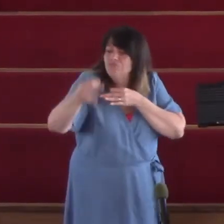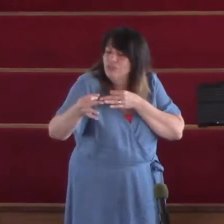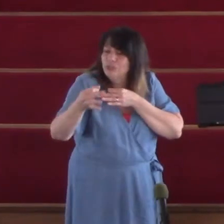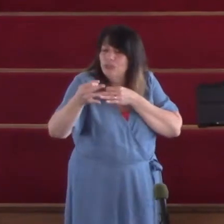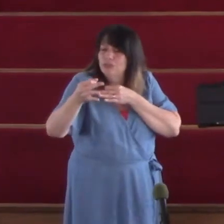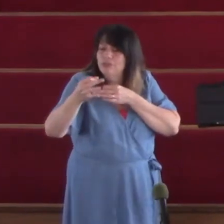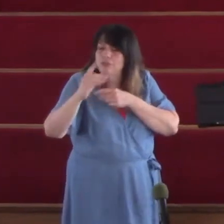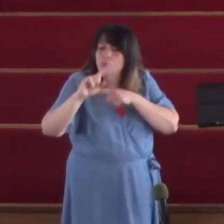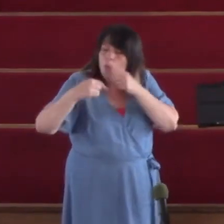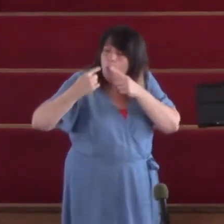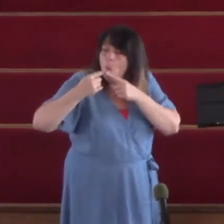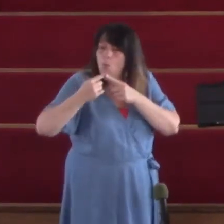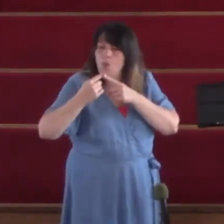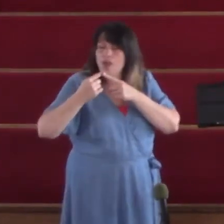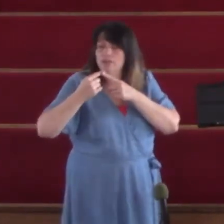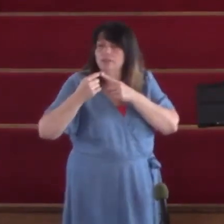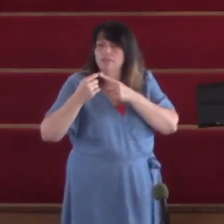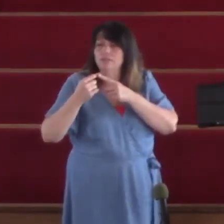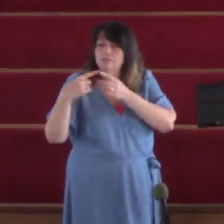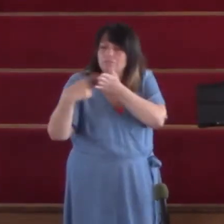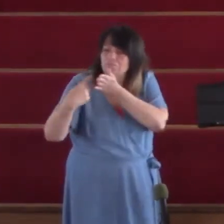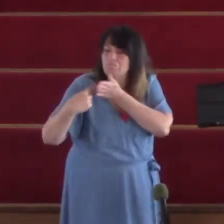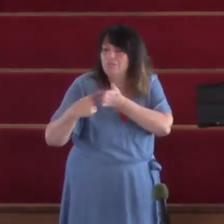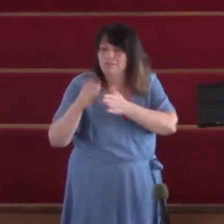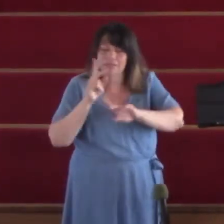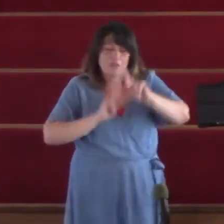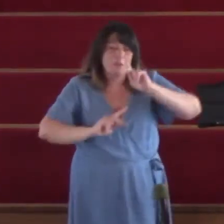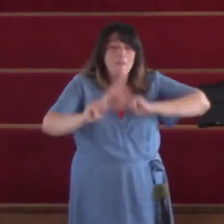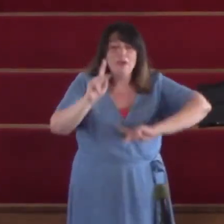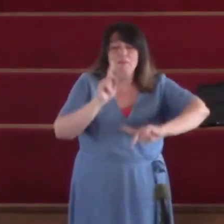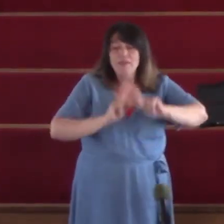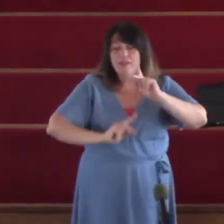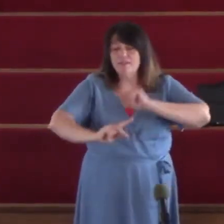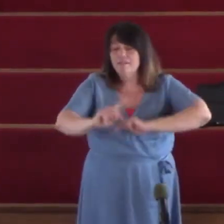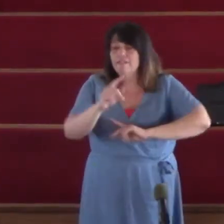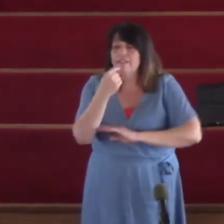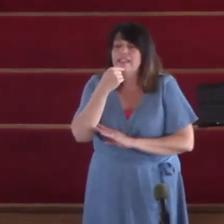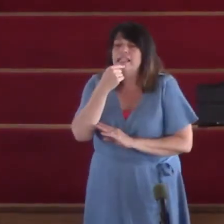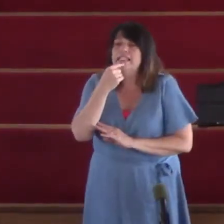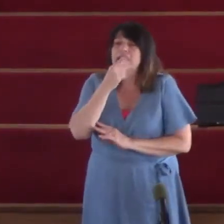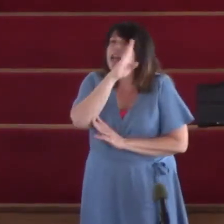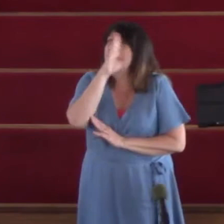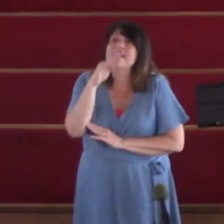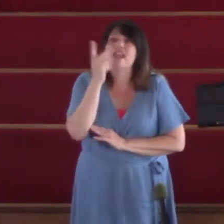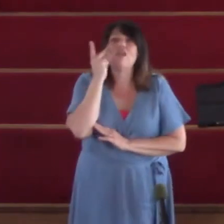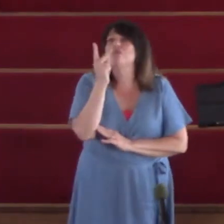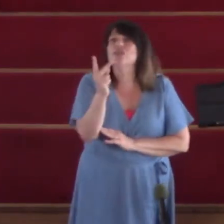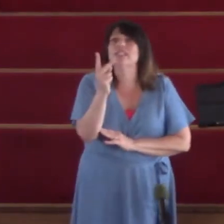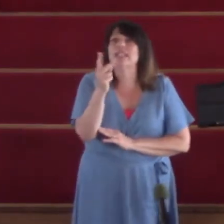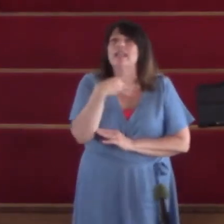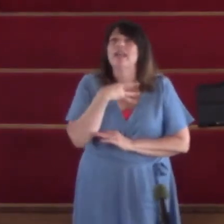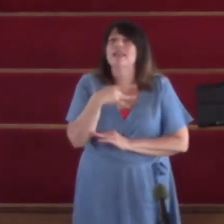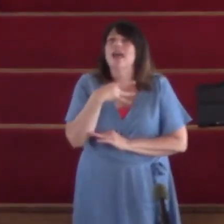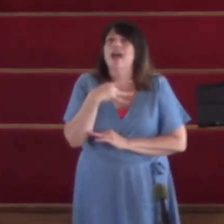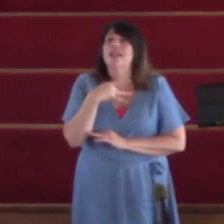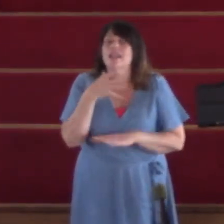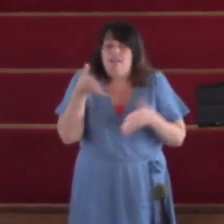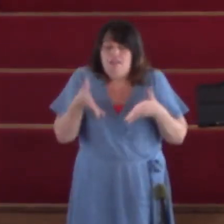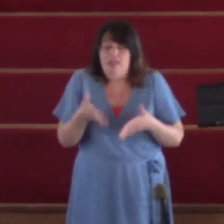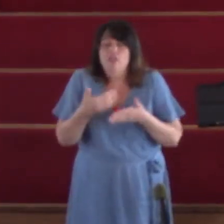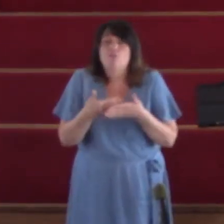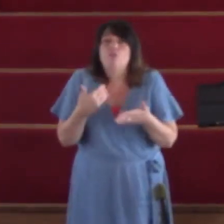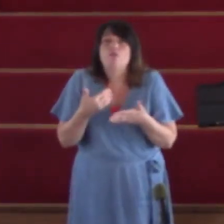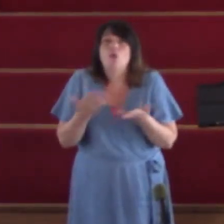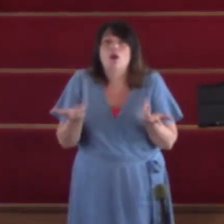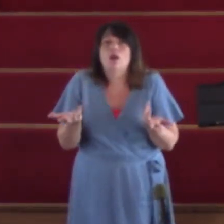when that, my friend, you talk about people, they'll begin to say, "I've never seen it like this before. I can see